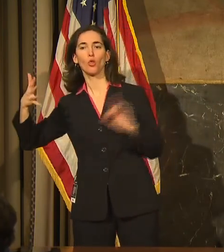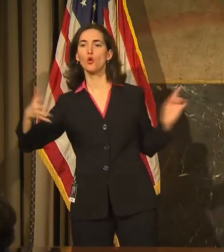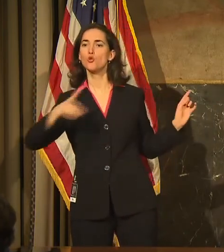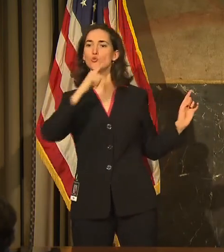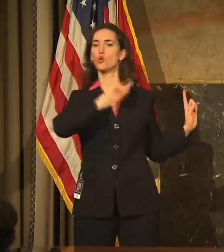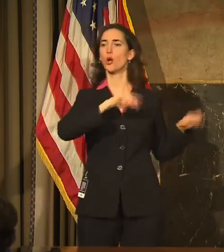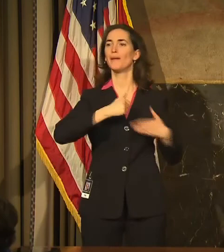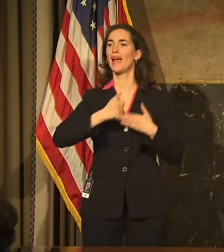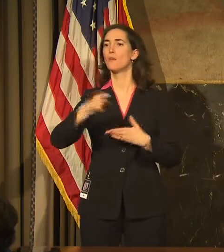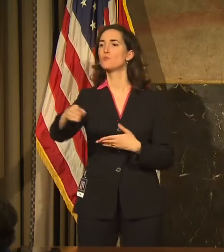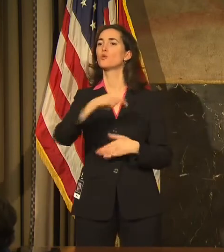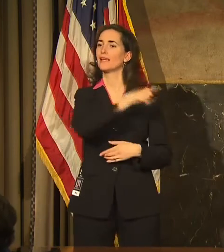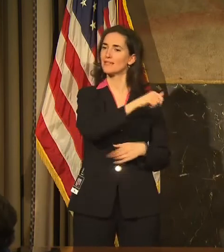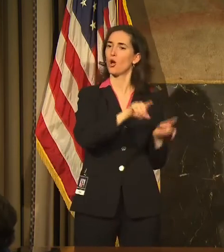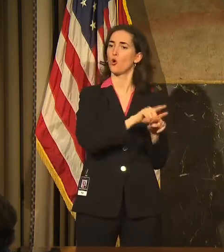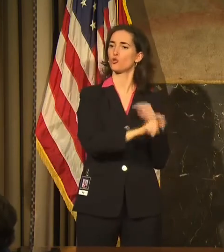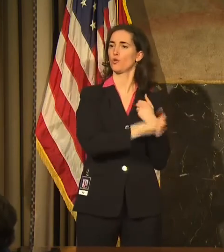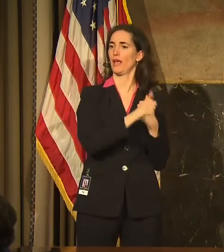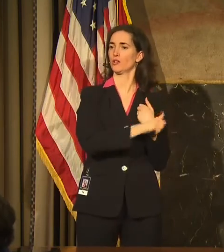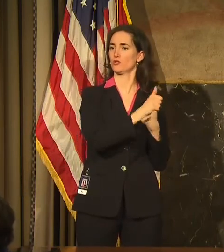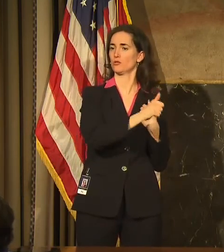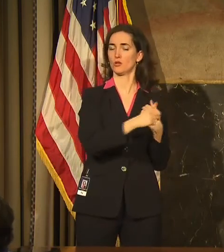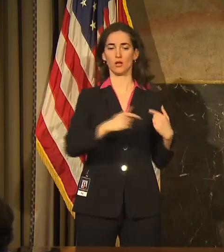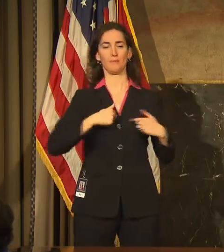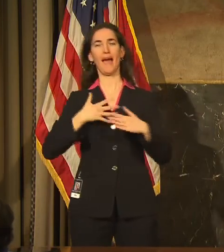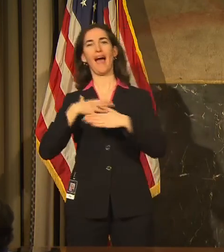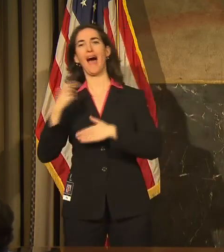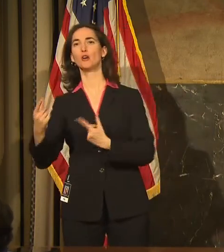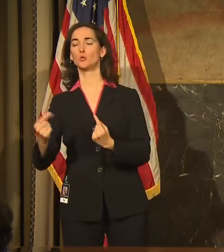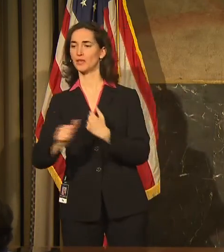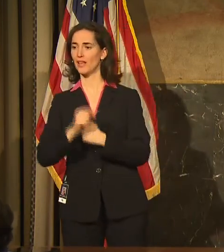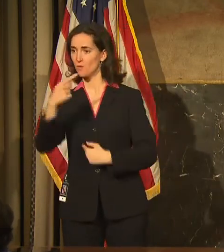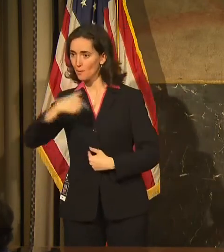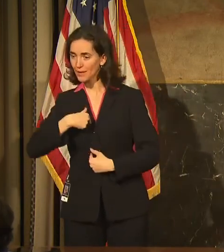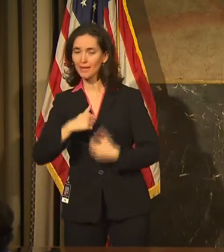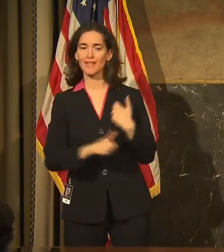So let's be patient, let's be good neighbors, and we'll see you next week. Thank you.